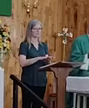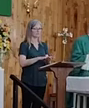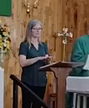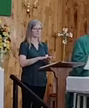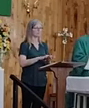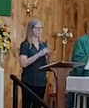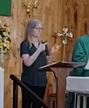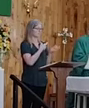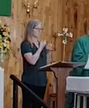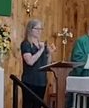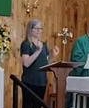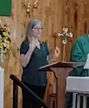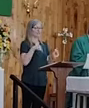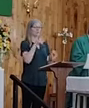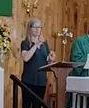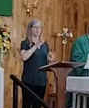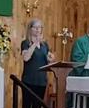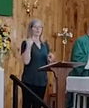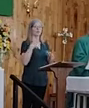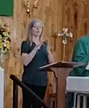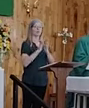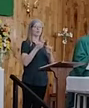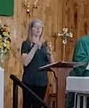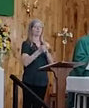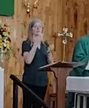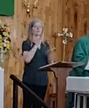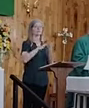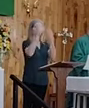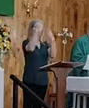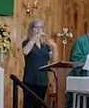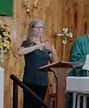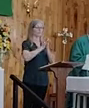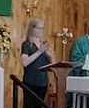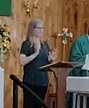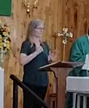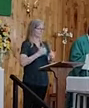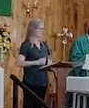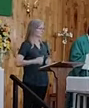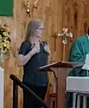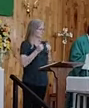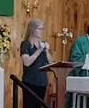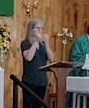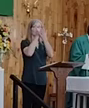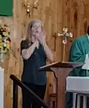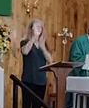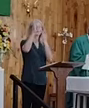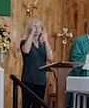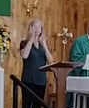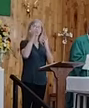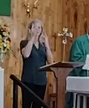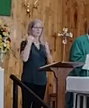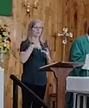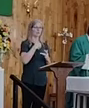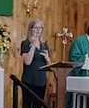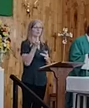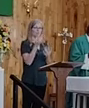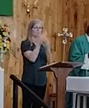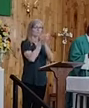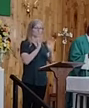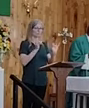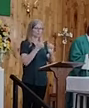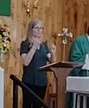evil. Deliver us, Lord, we pray, from every evil. Graciously grant peace in our days, that by the help of your mercy we may